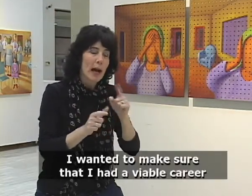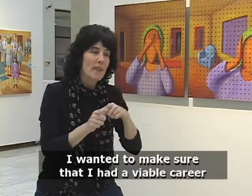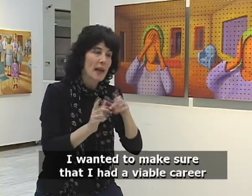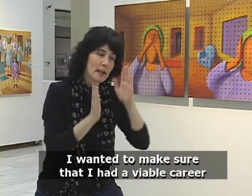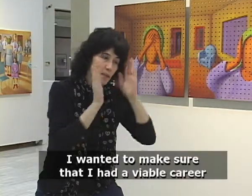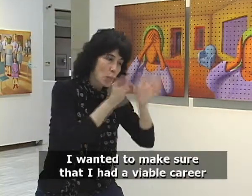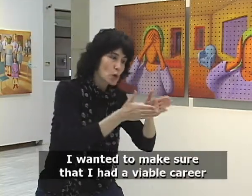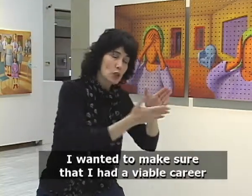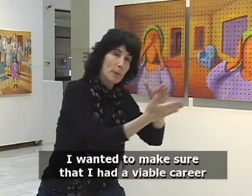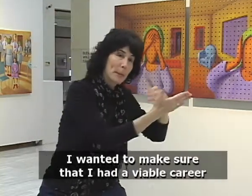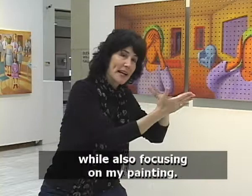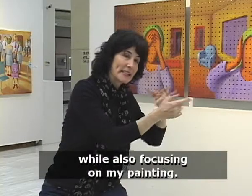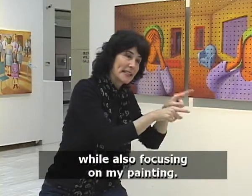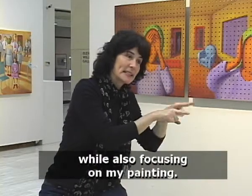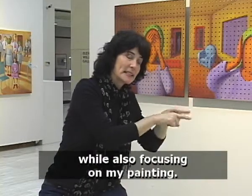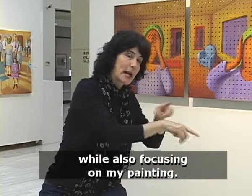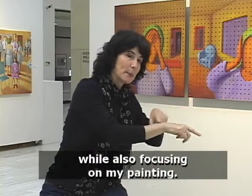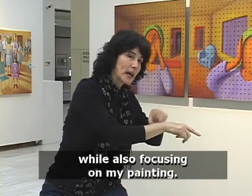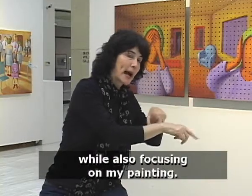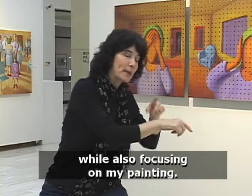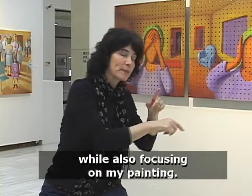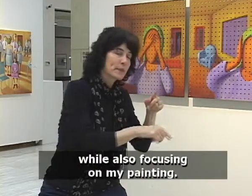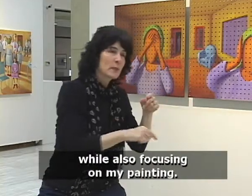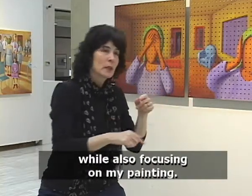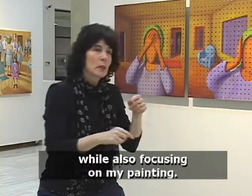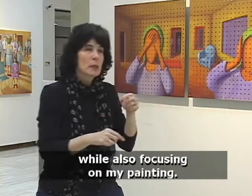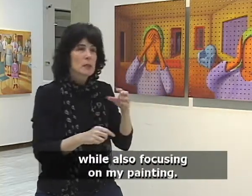viable career while also focusing on my painting.